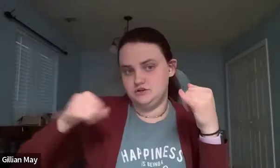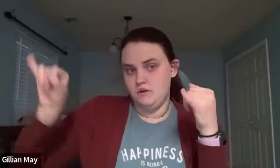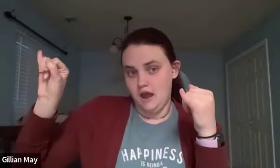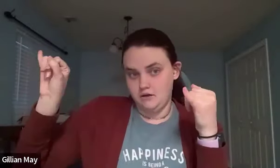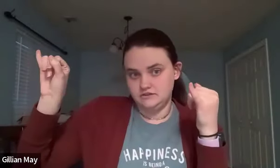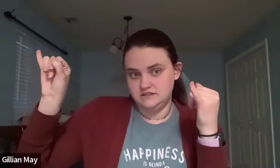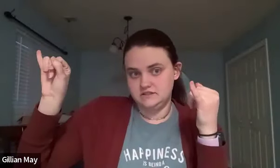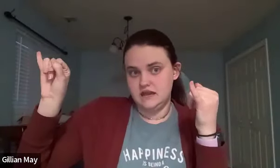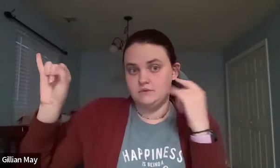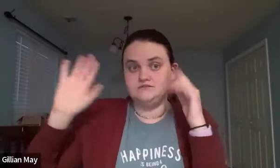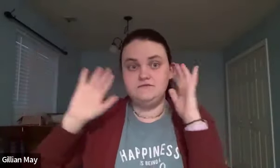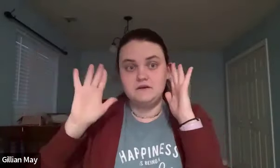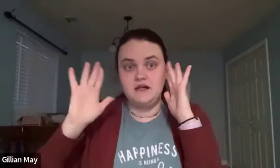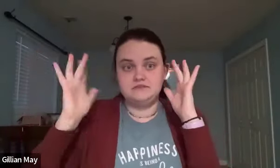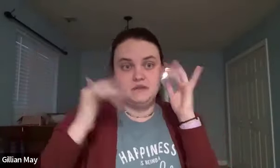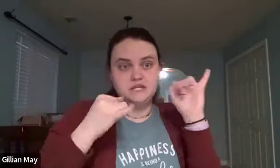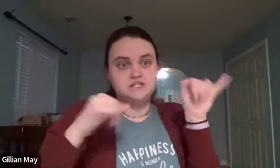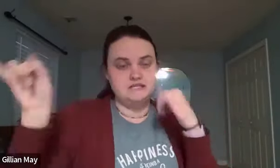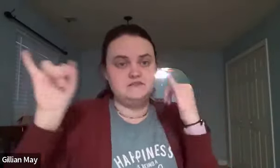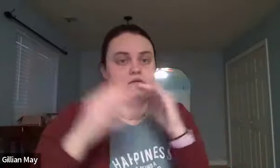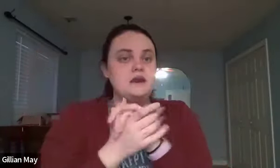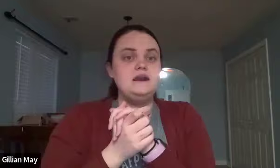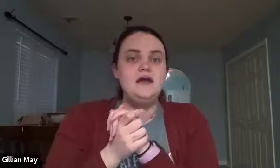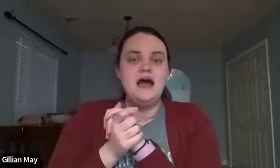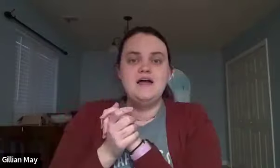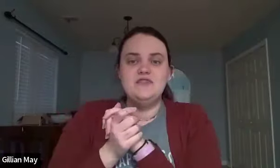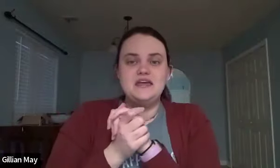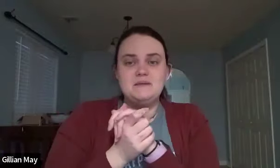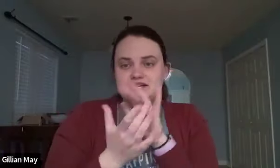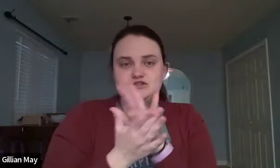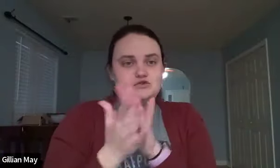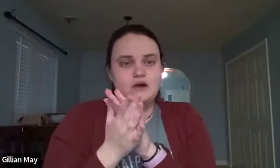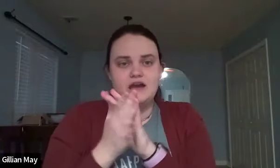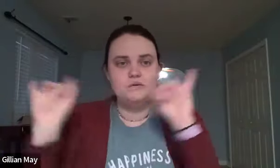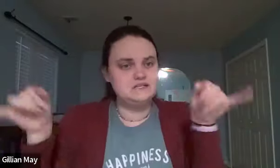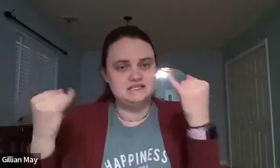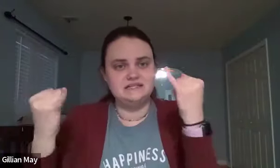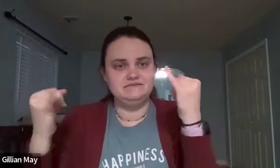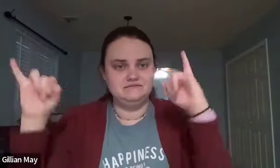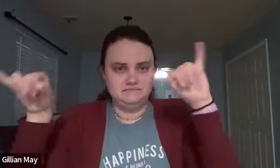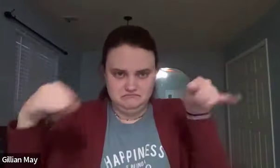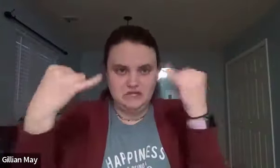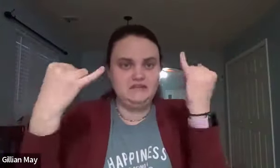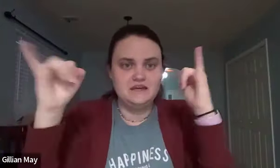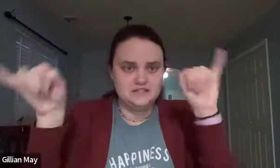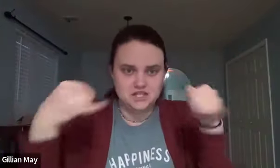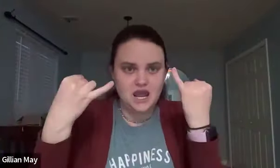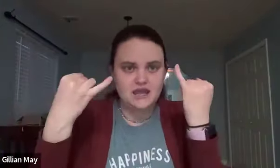go out. And I was very like making sure I did that right. And then at my school, everyone does it like this, J. And I